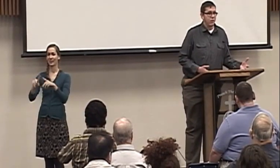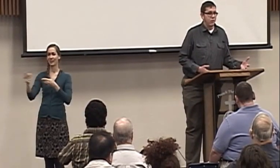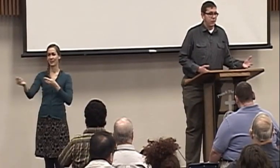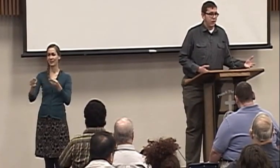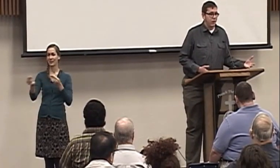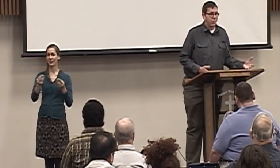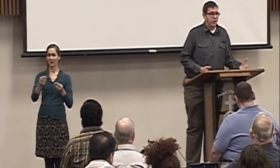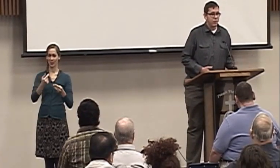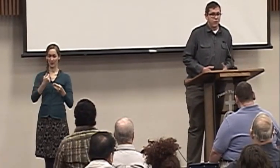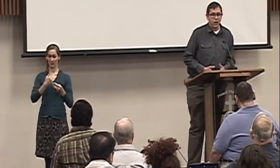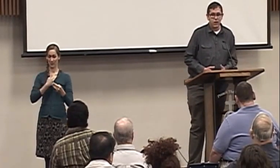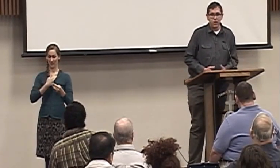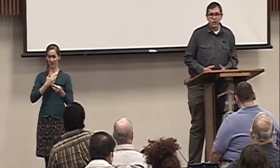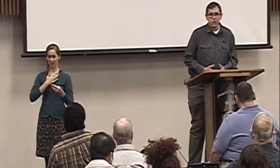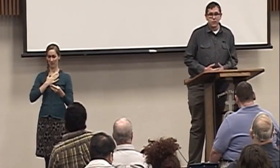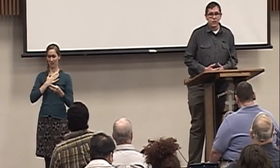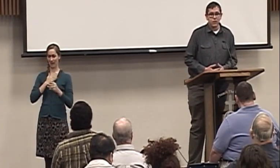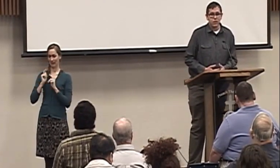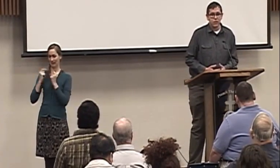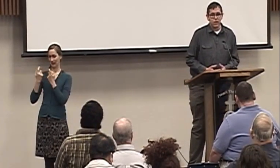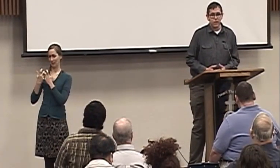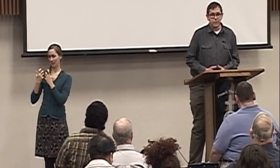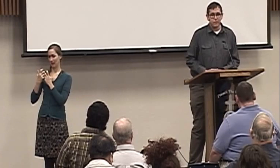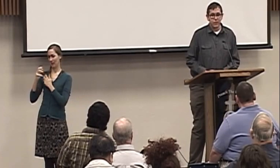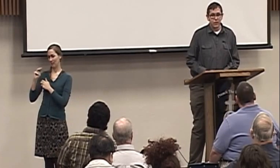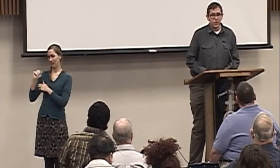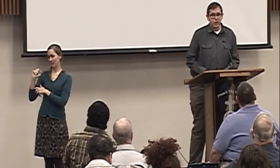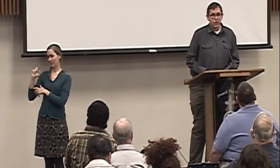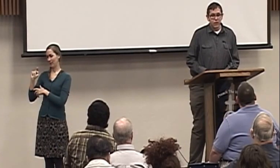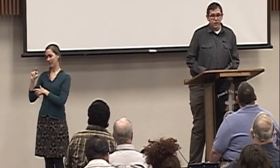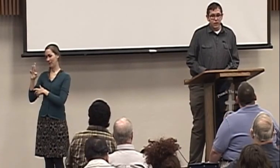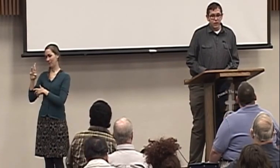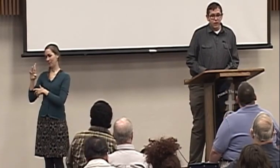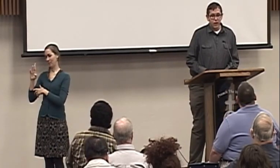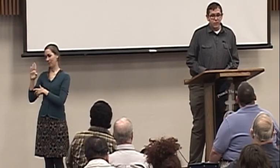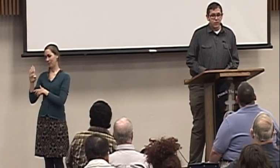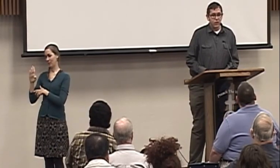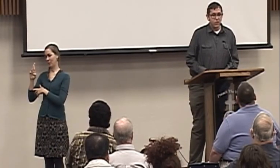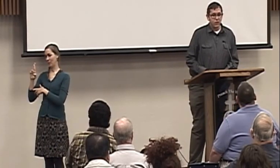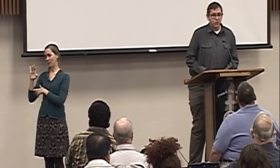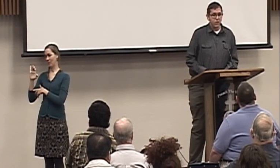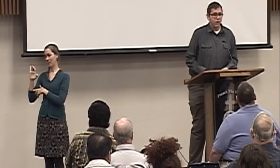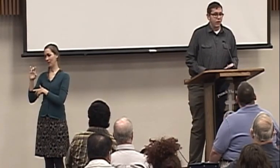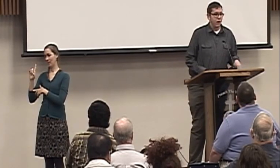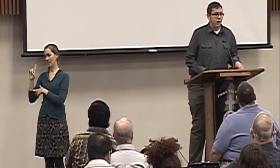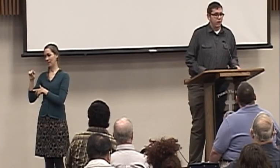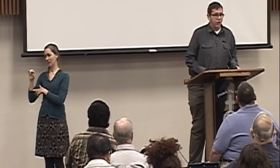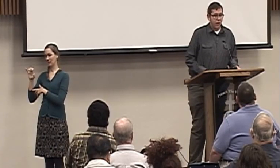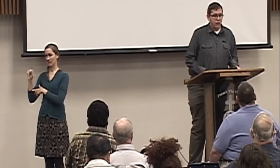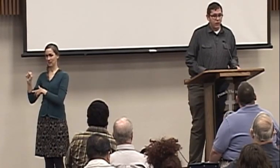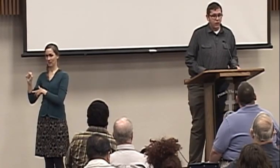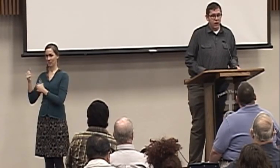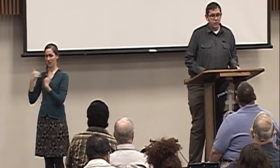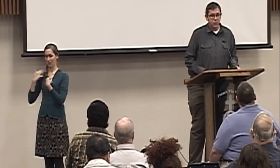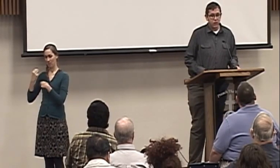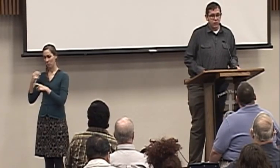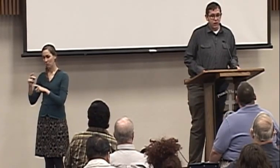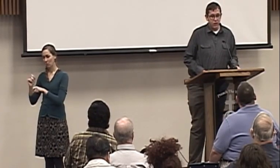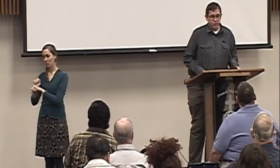my teammates, Matt Bridges, there was an opportunity to work with the deaf, and that really helped get started. Whenever there